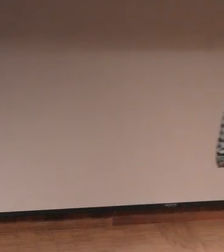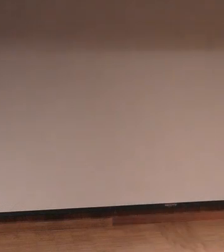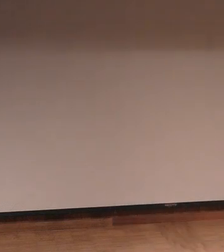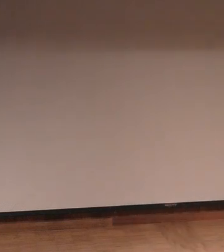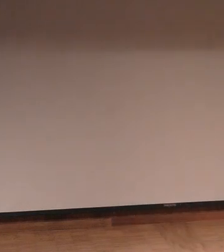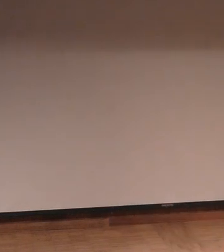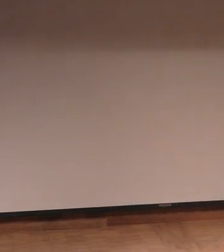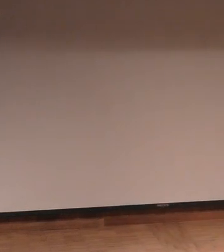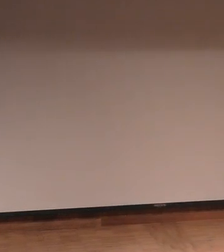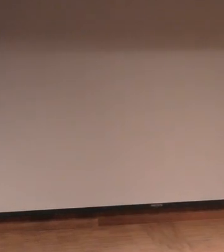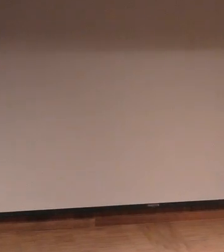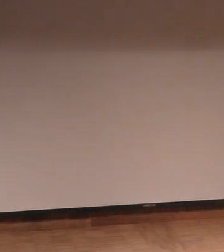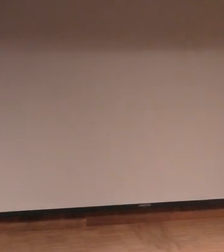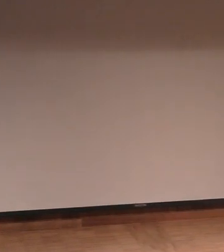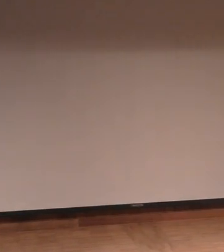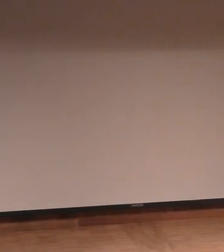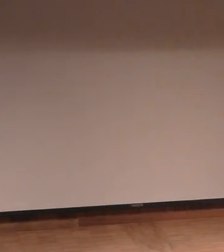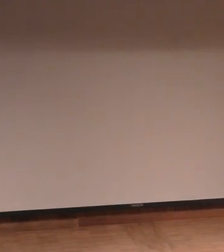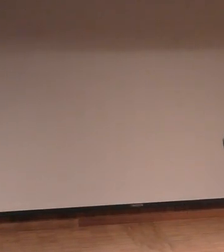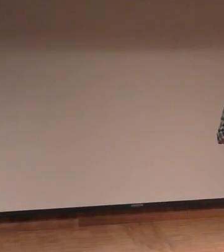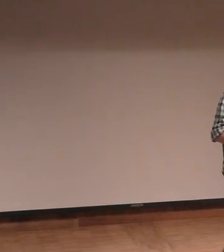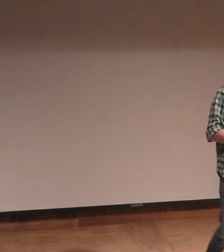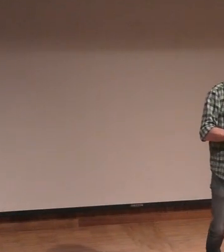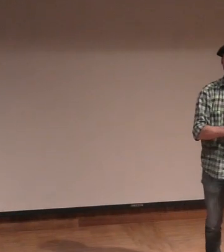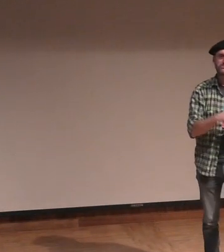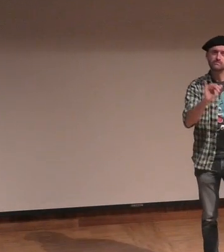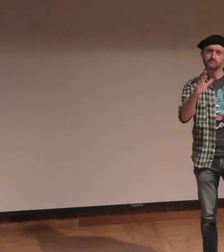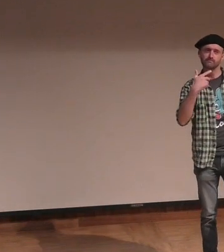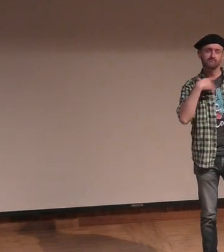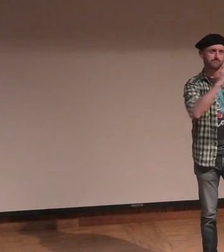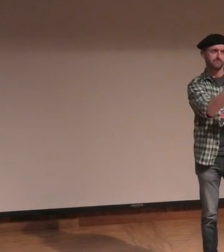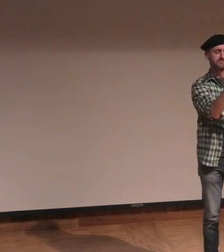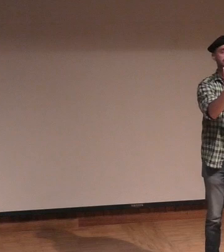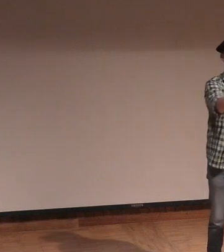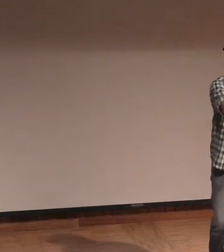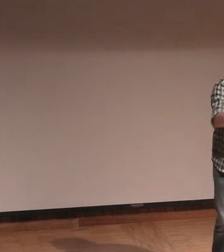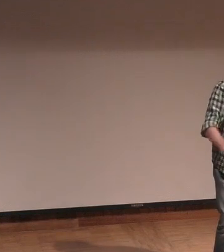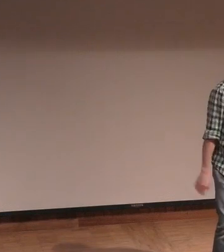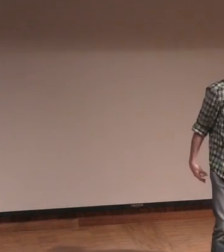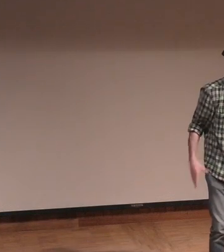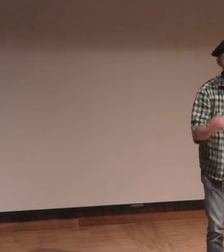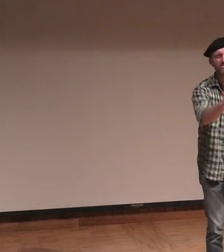of beyond gulp, but just being dumbfounded. What can I do? So